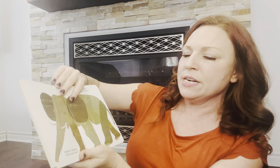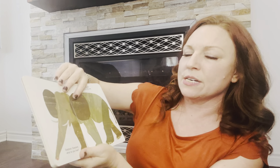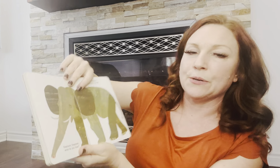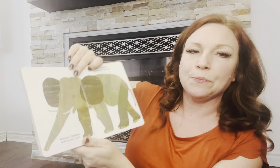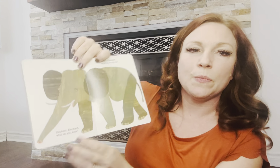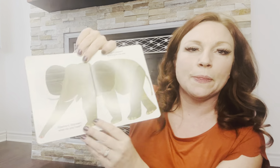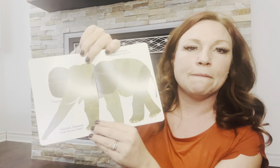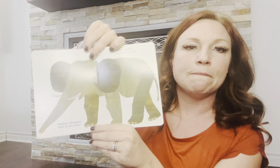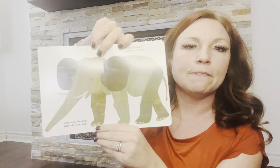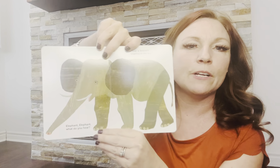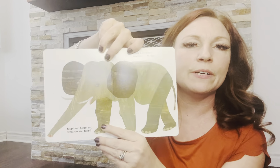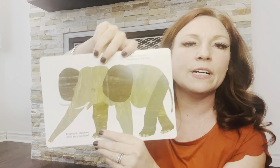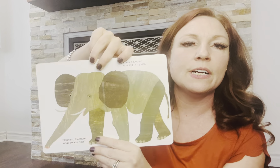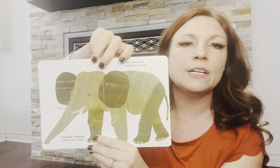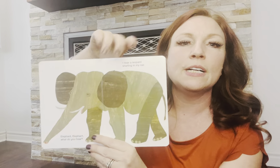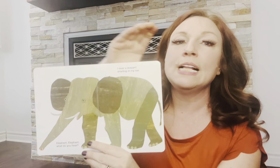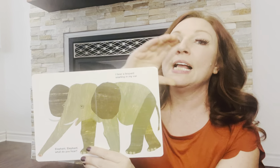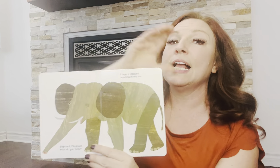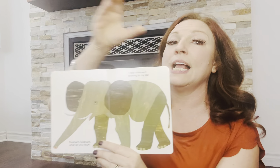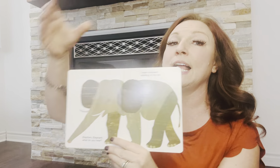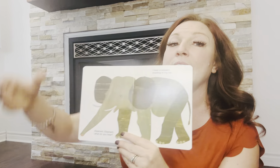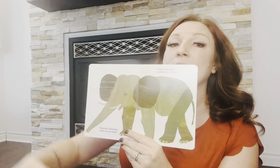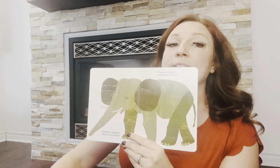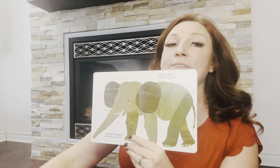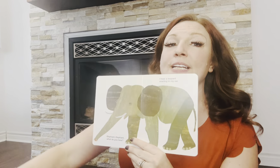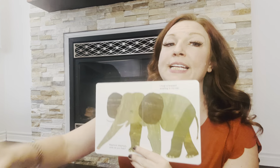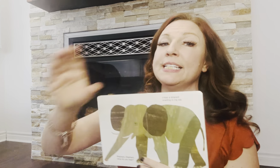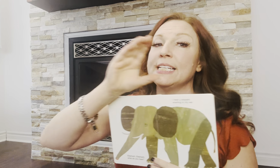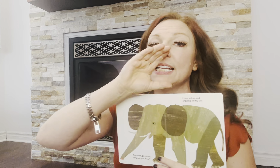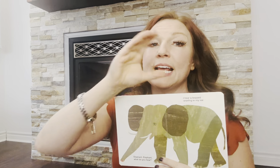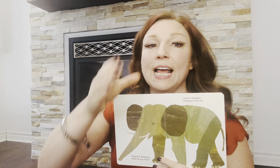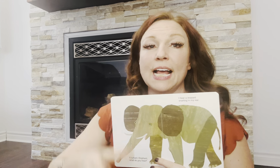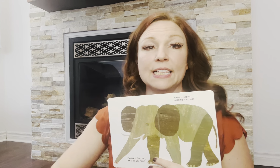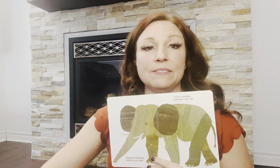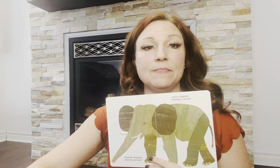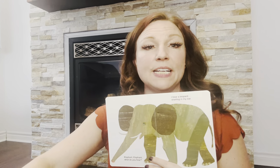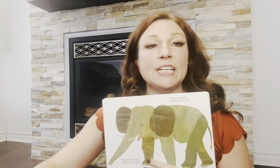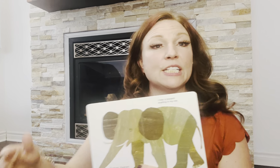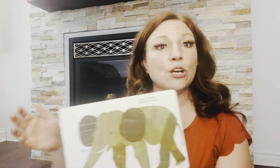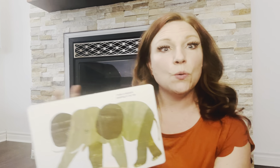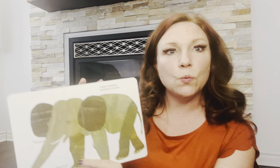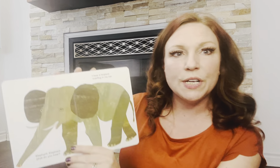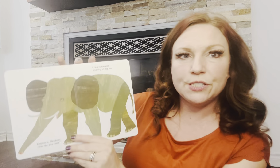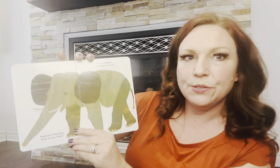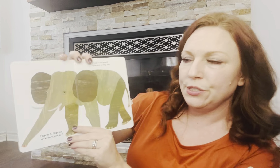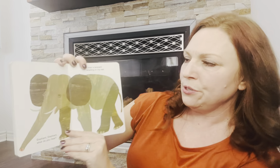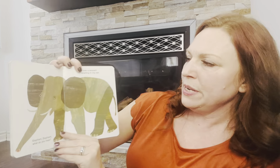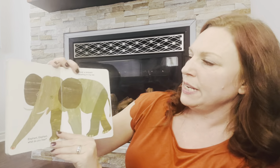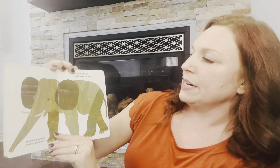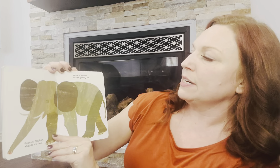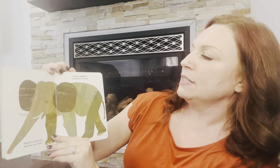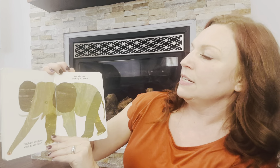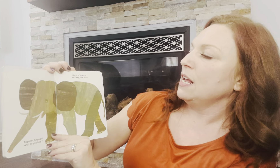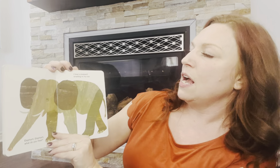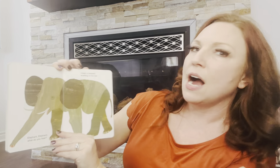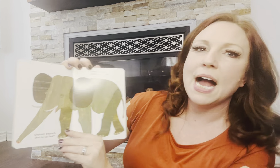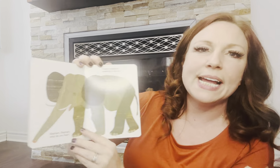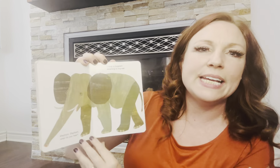ear. Here we are. Elephant, what do you hear? I hear